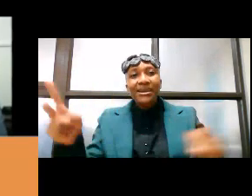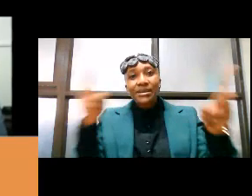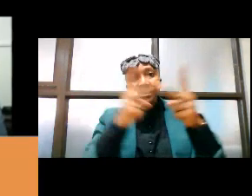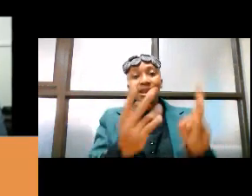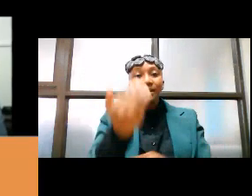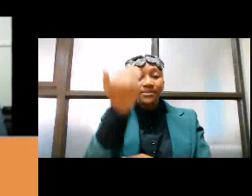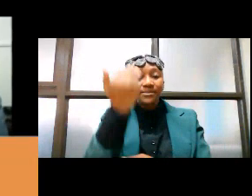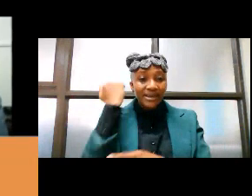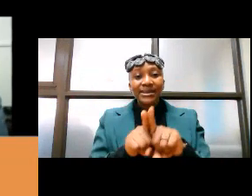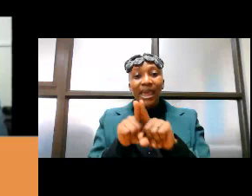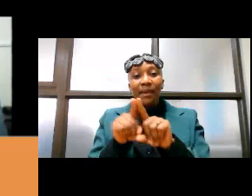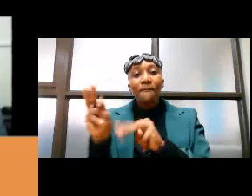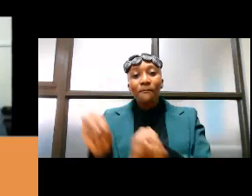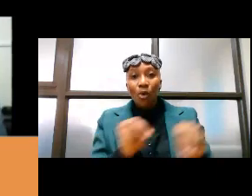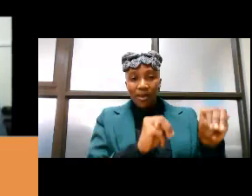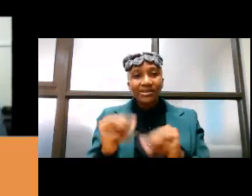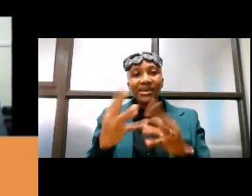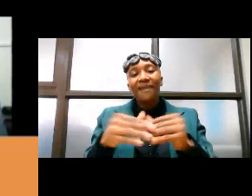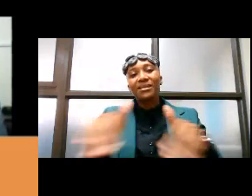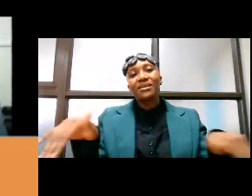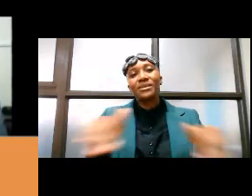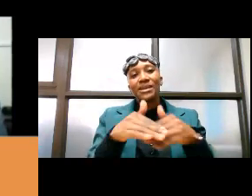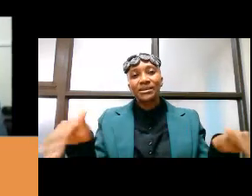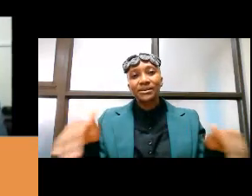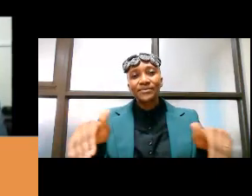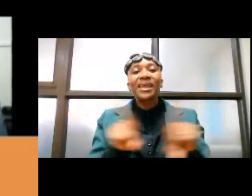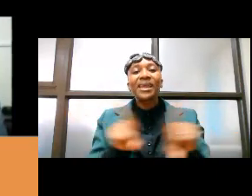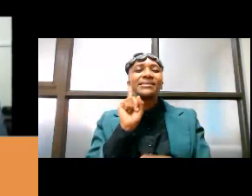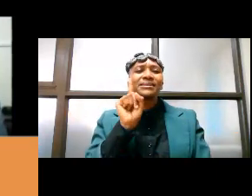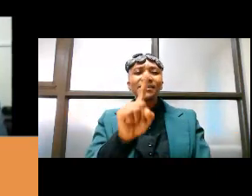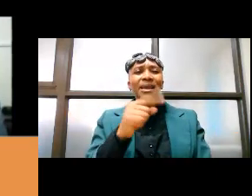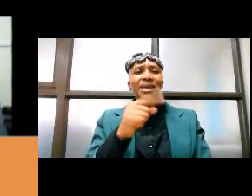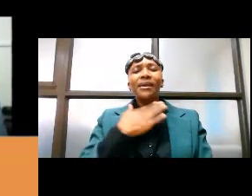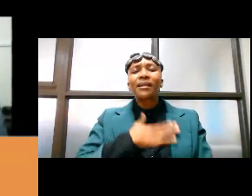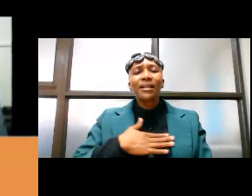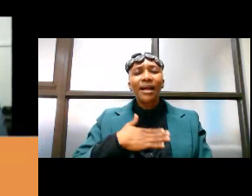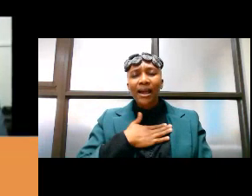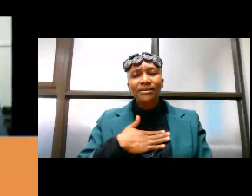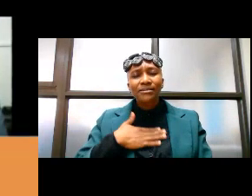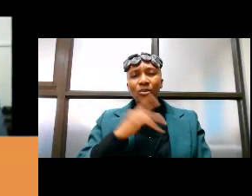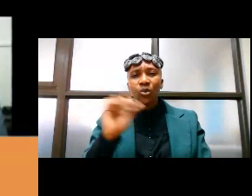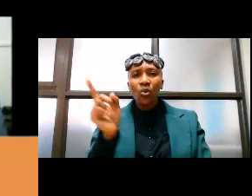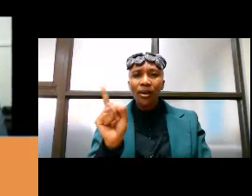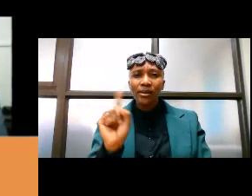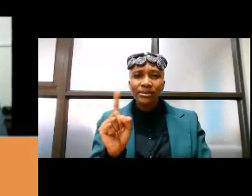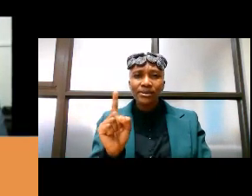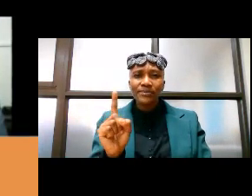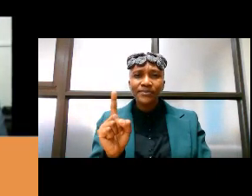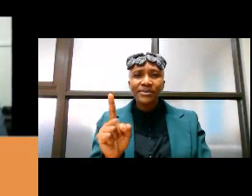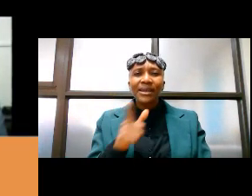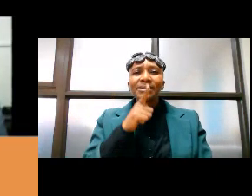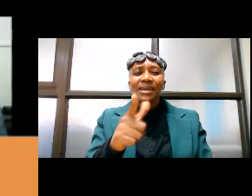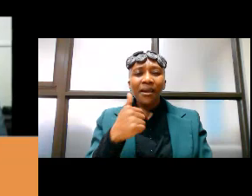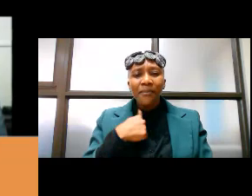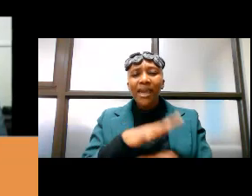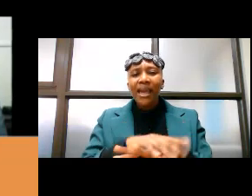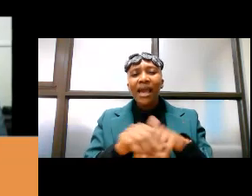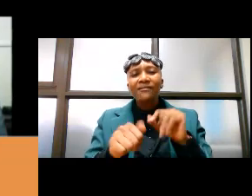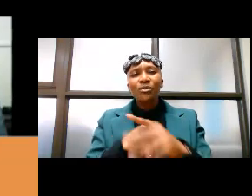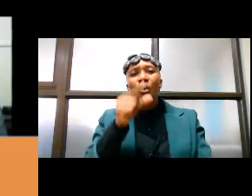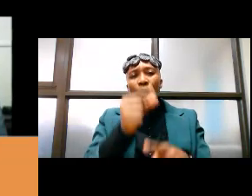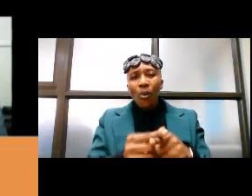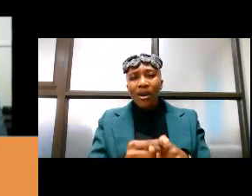As a teacher that is passionate about her job, I'd like to say that I'm not comfortable with the words